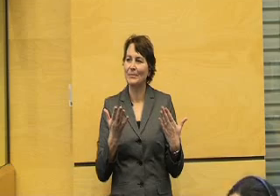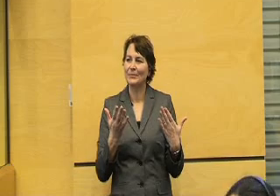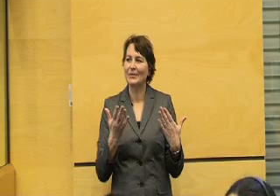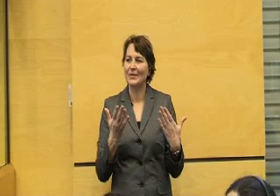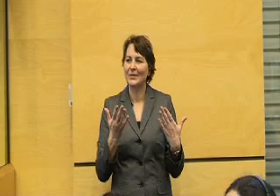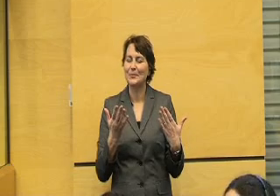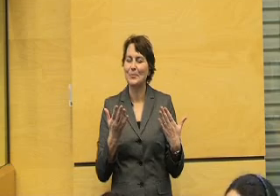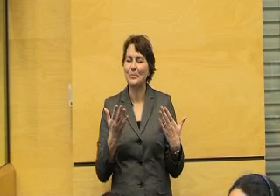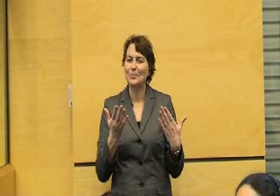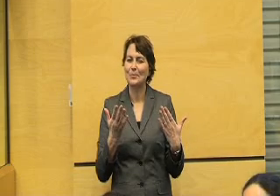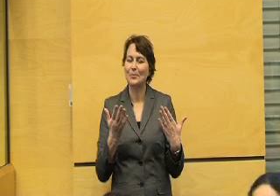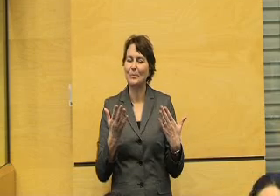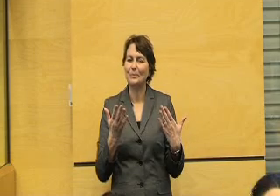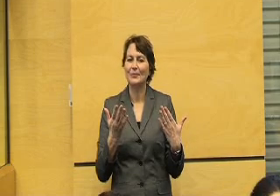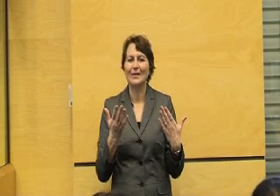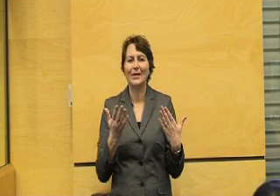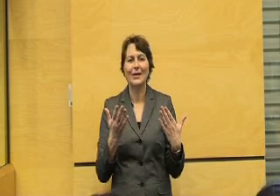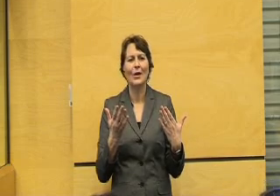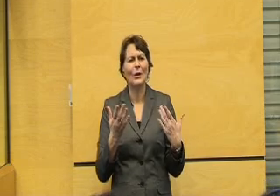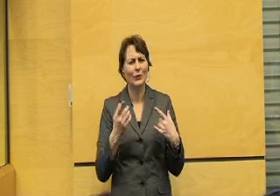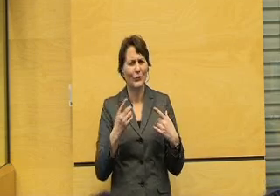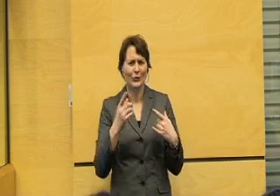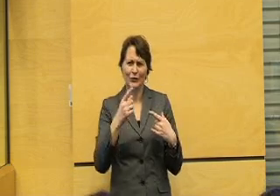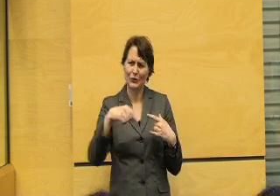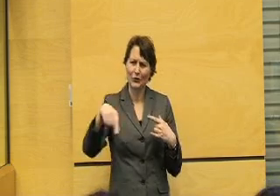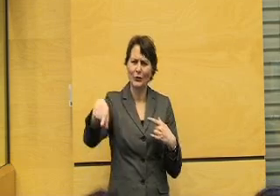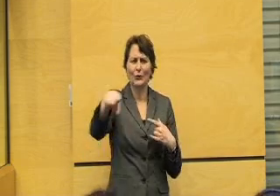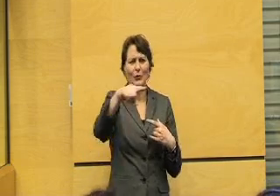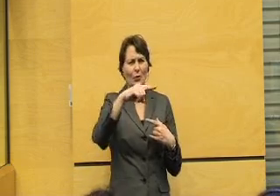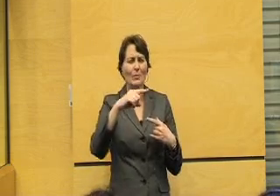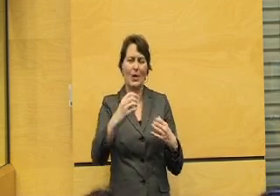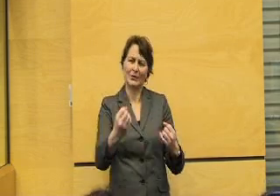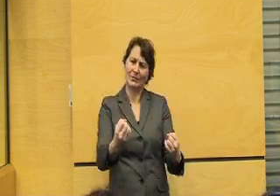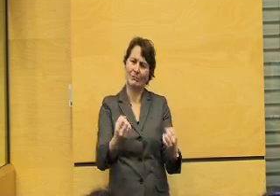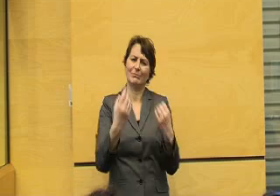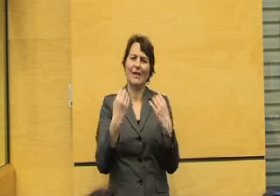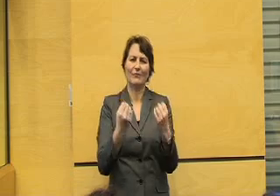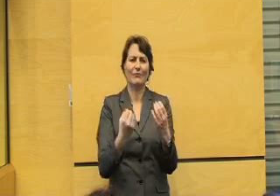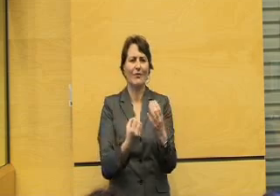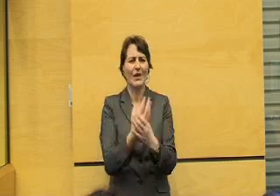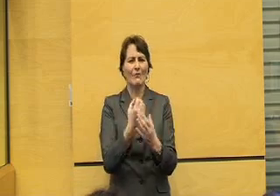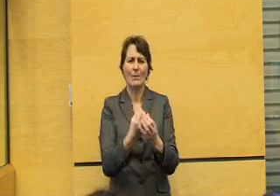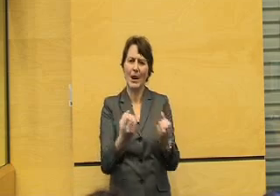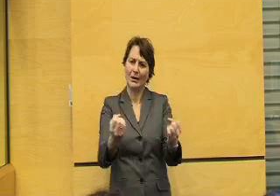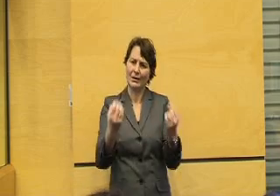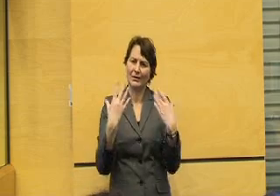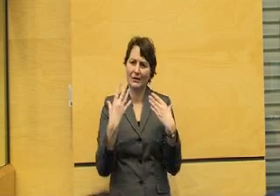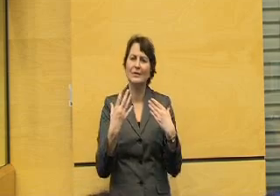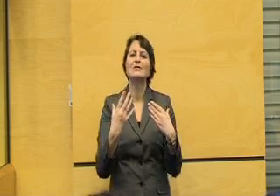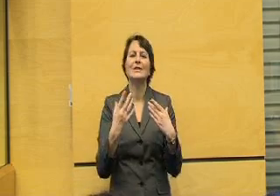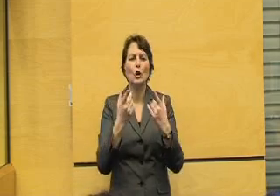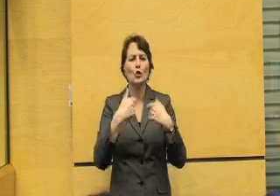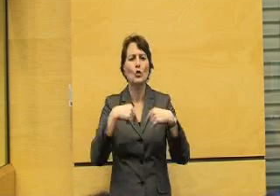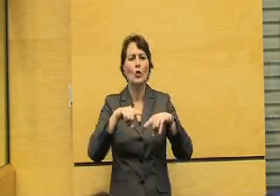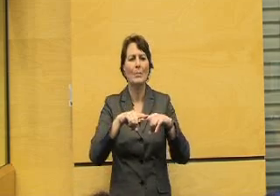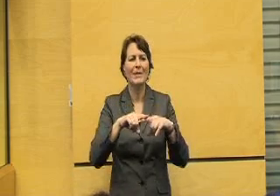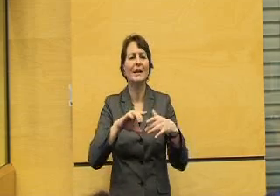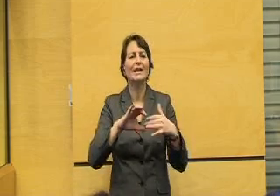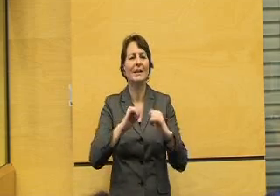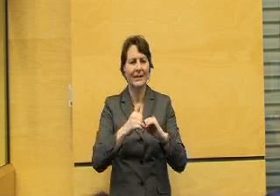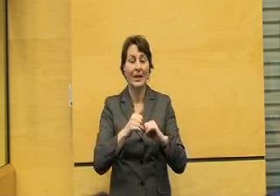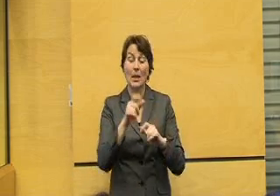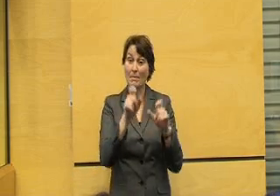and you have to enlighten the committee on how you are defining persons with disabilities